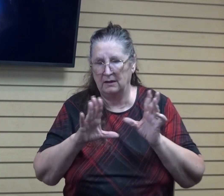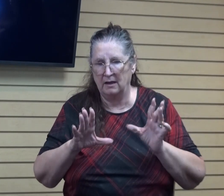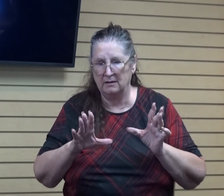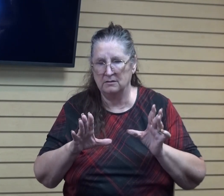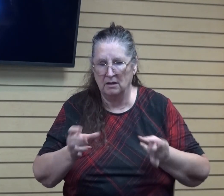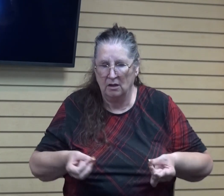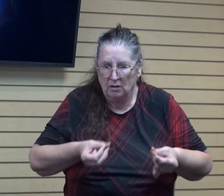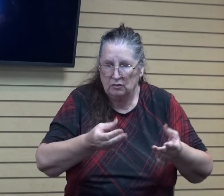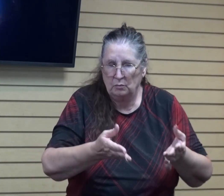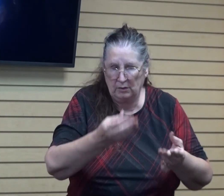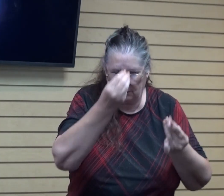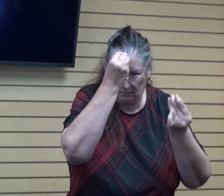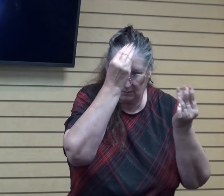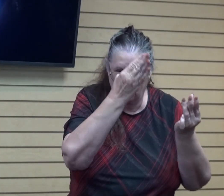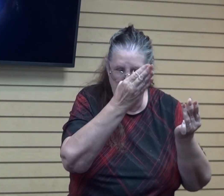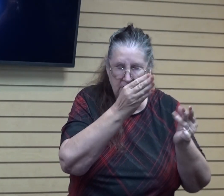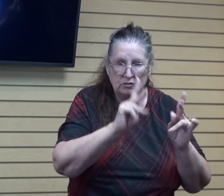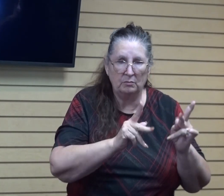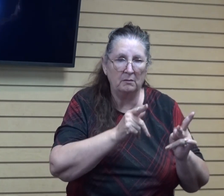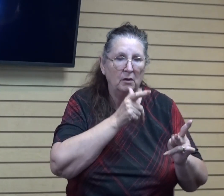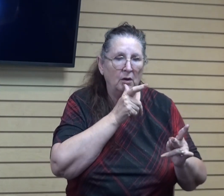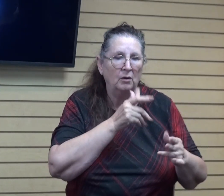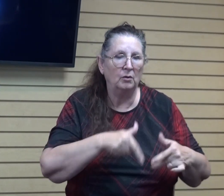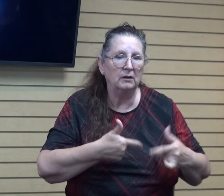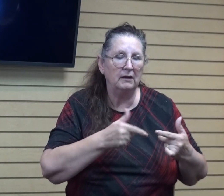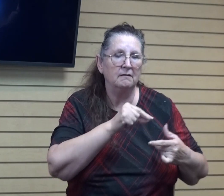dark. There are so many unbelievers and even